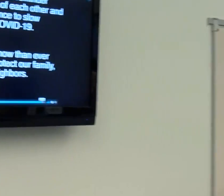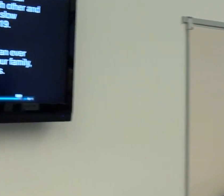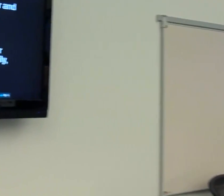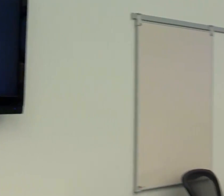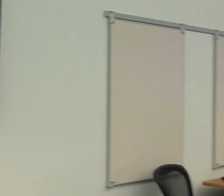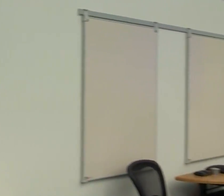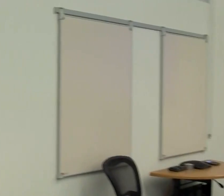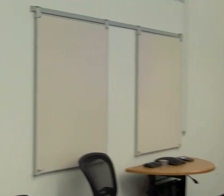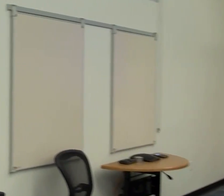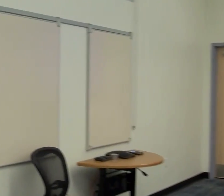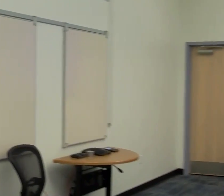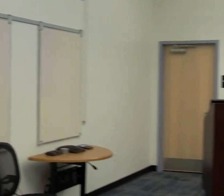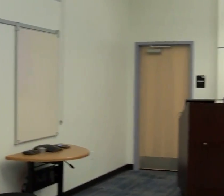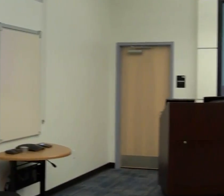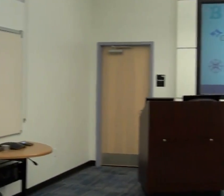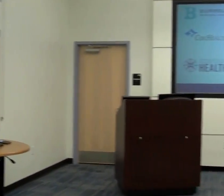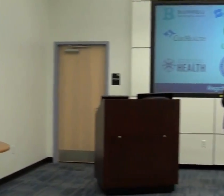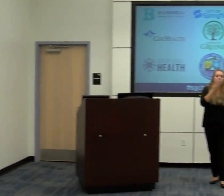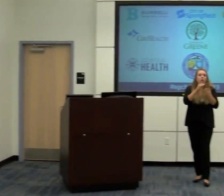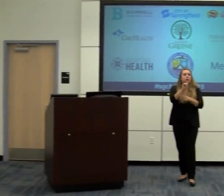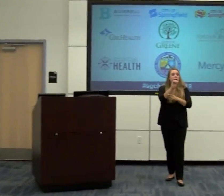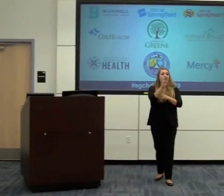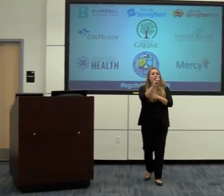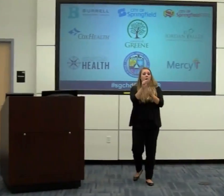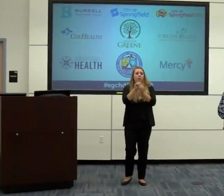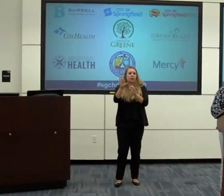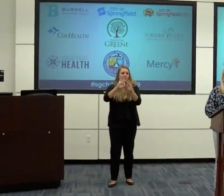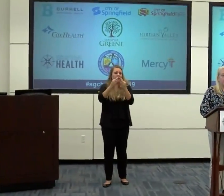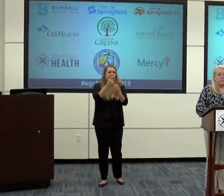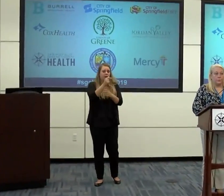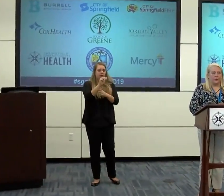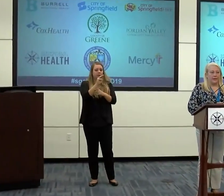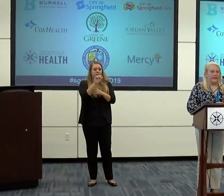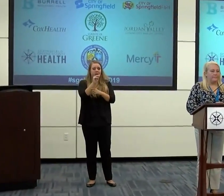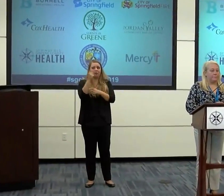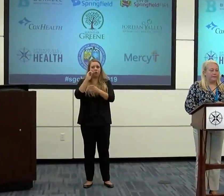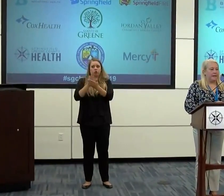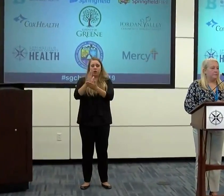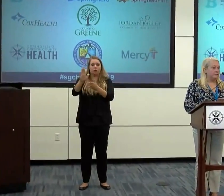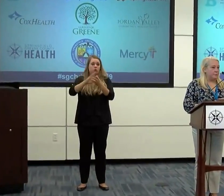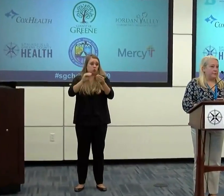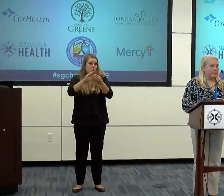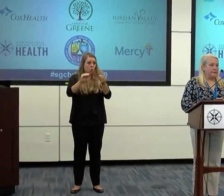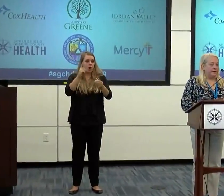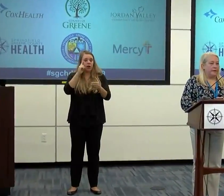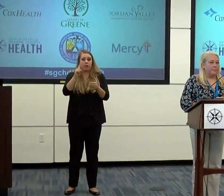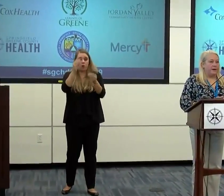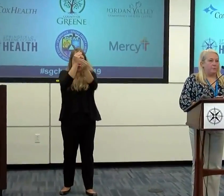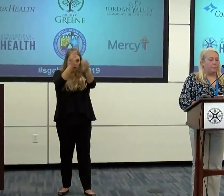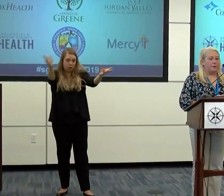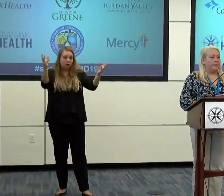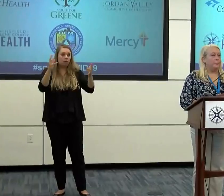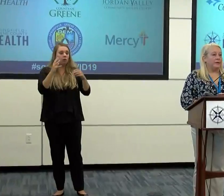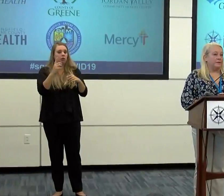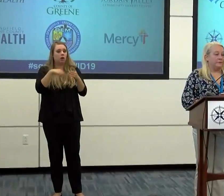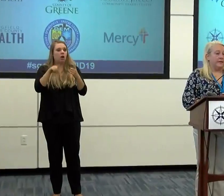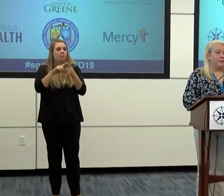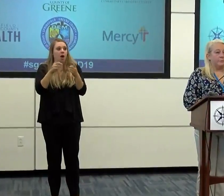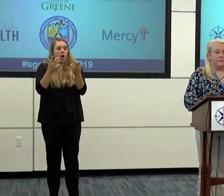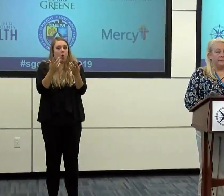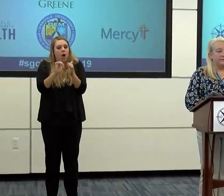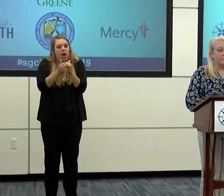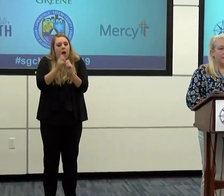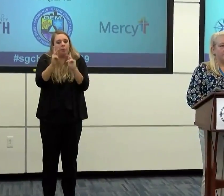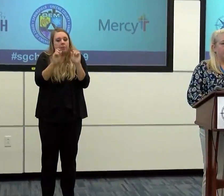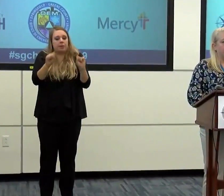We appreciate Tom and the Gammon family for, um, sharing, sharing their story and for being outspoken about what people can do